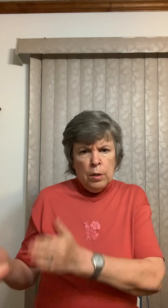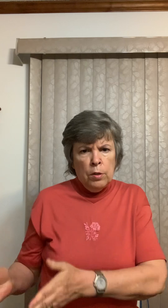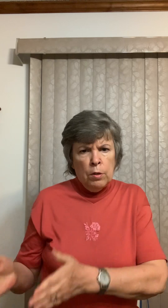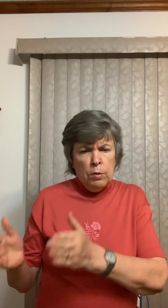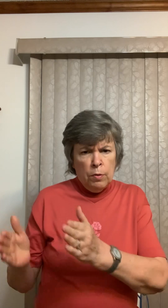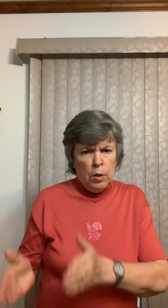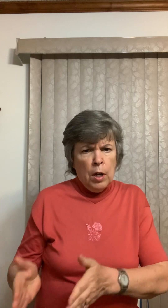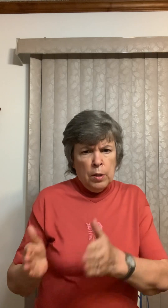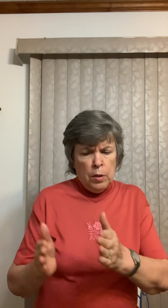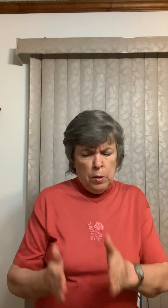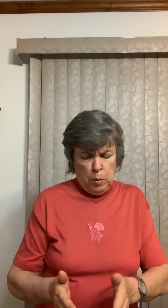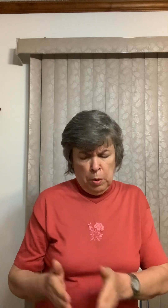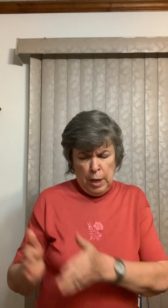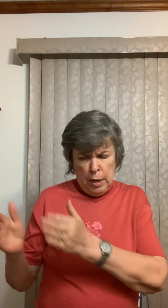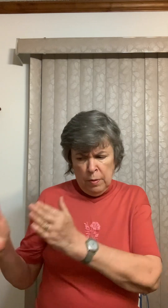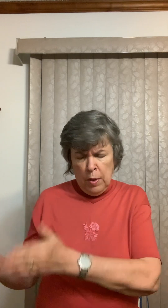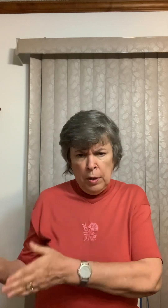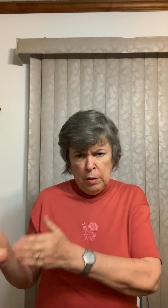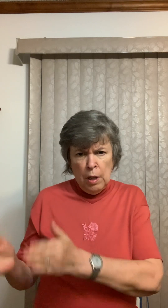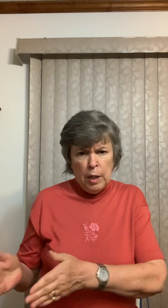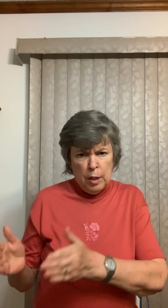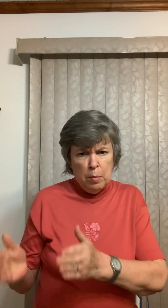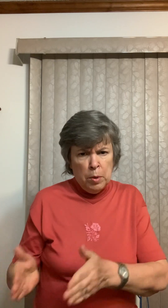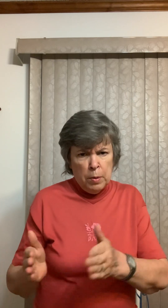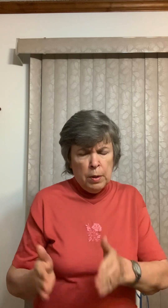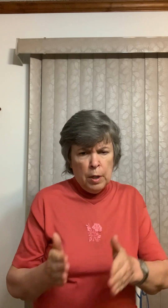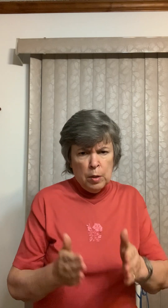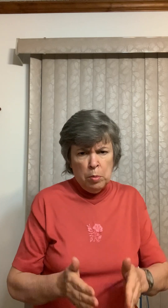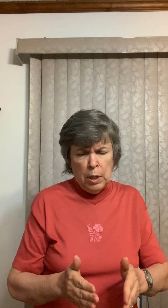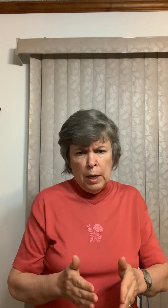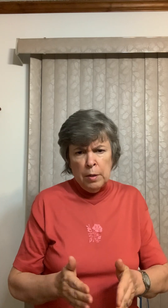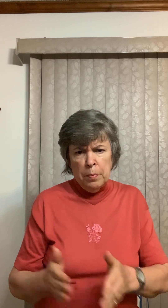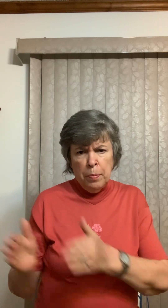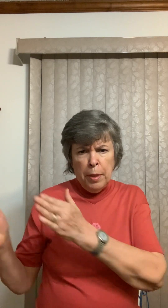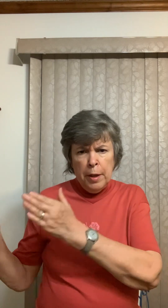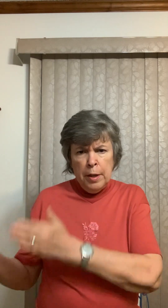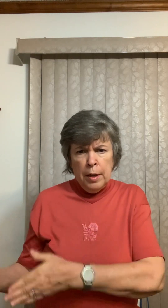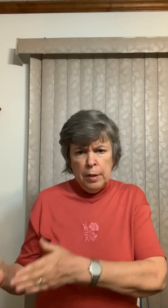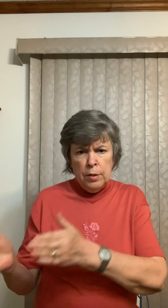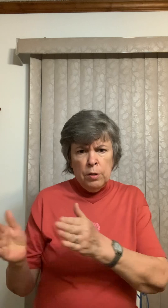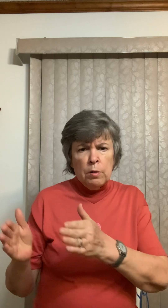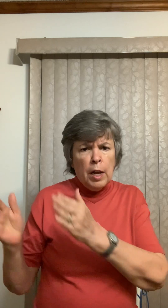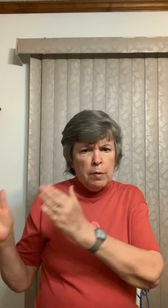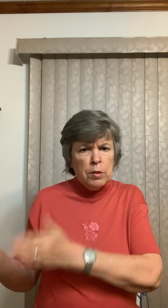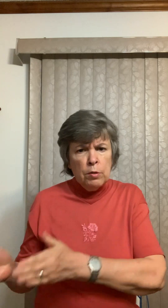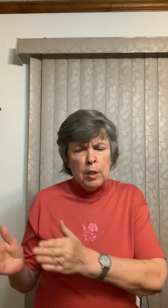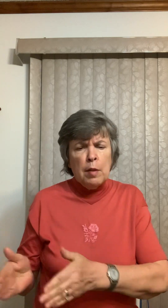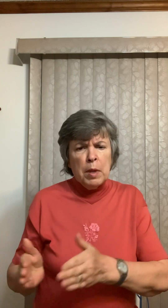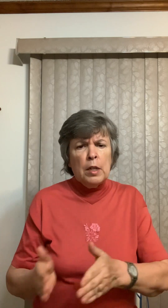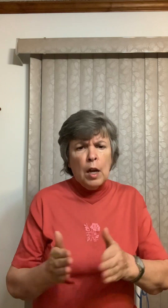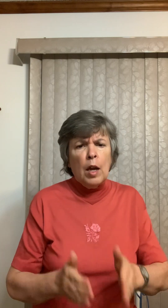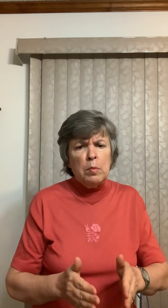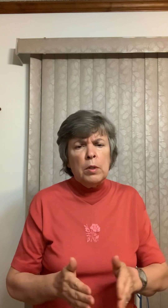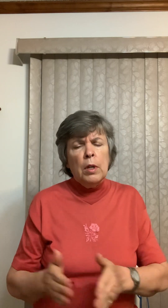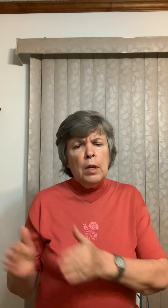know, you've got this plan. Everything is lined up as a plan. And you don't have to do it that many times. And